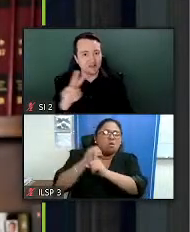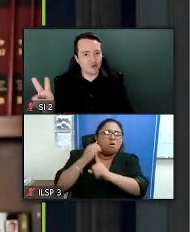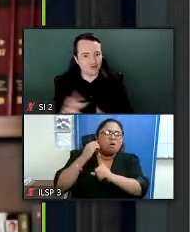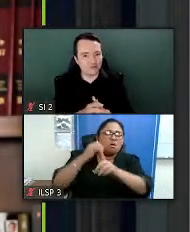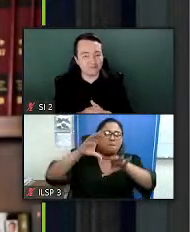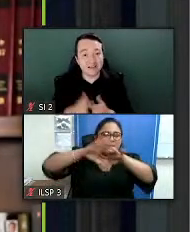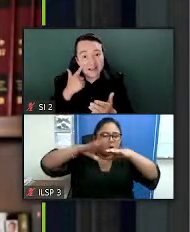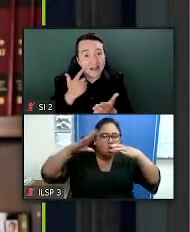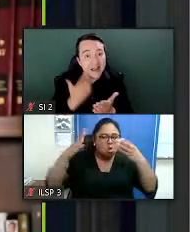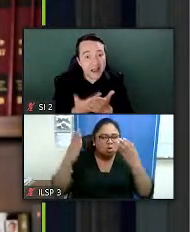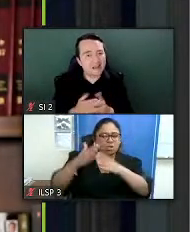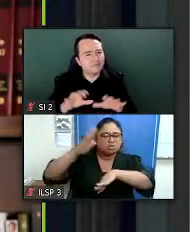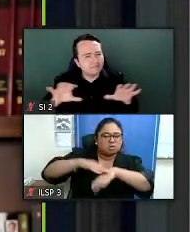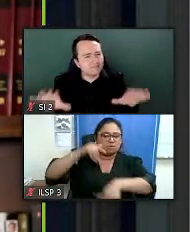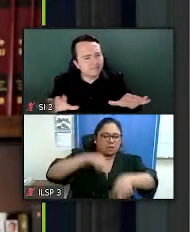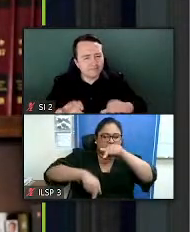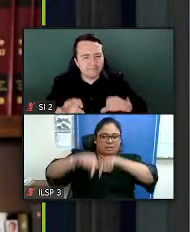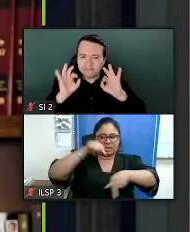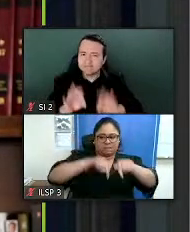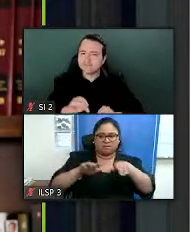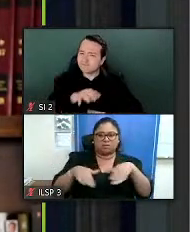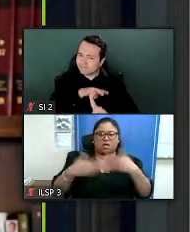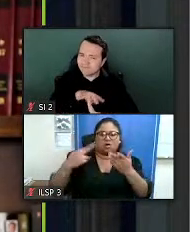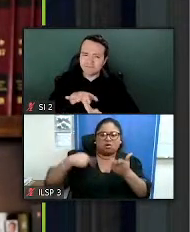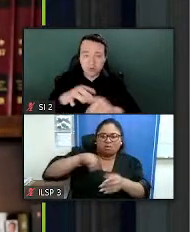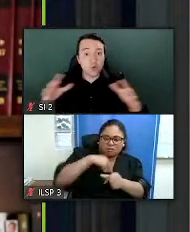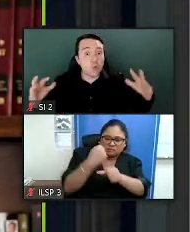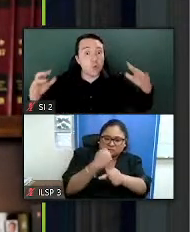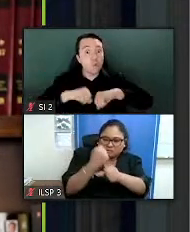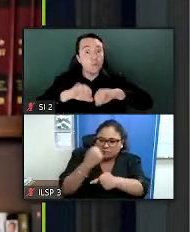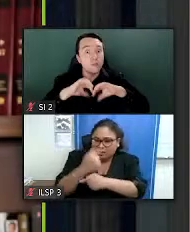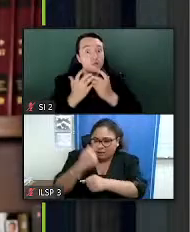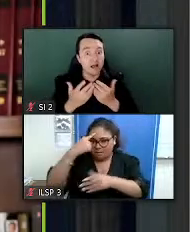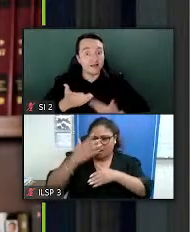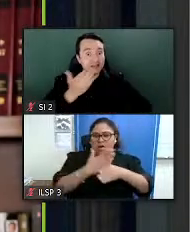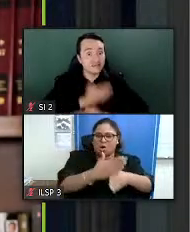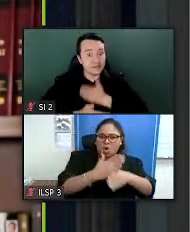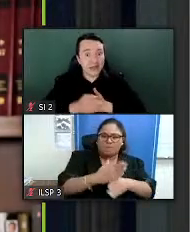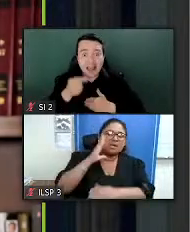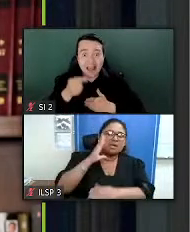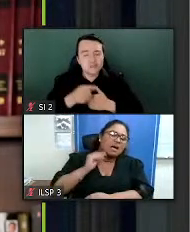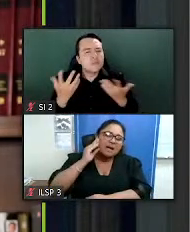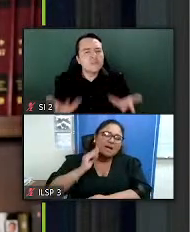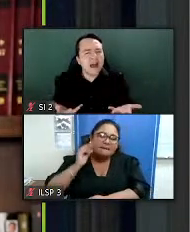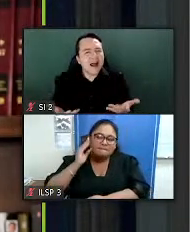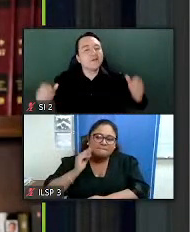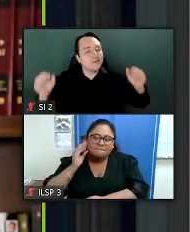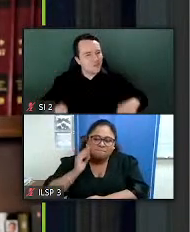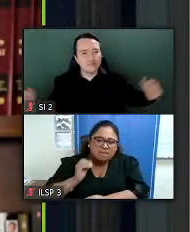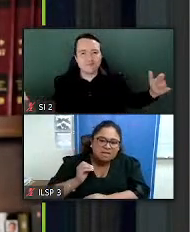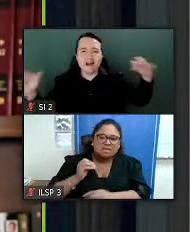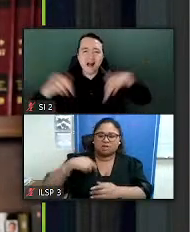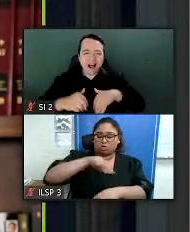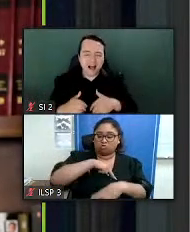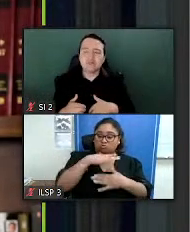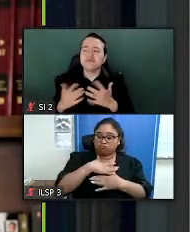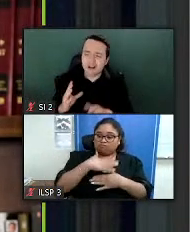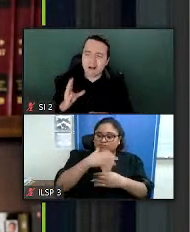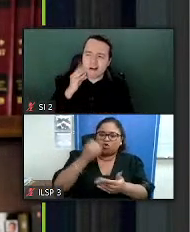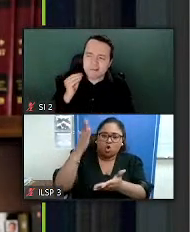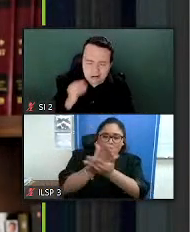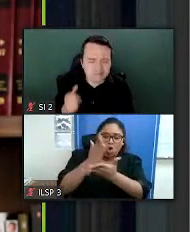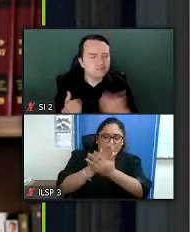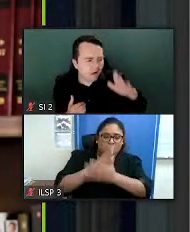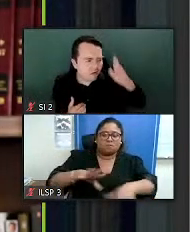part of the world disability summit which has been the same stage to share our experiences and we trust that the